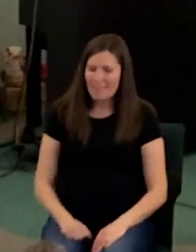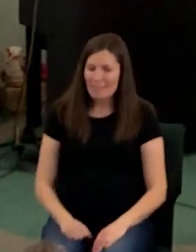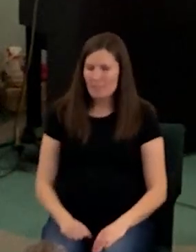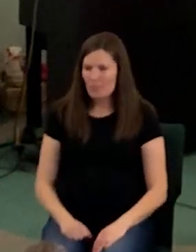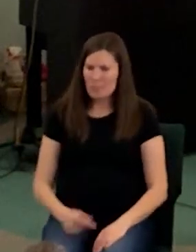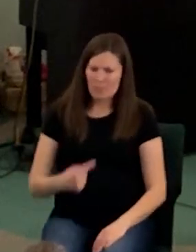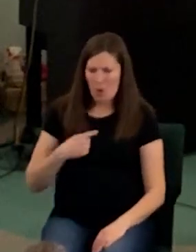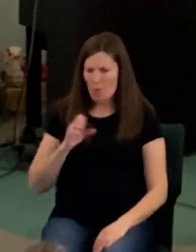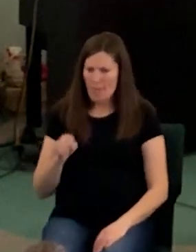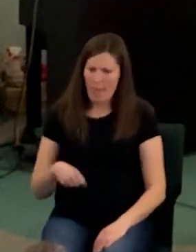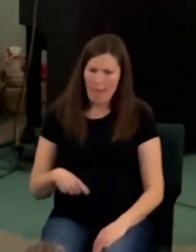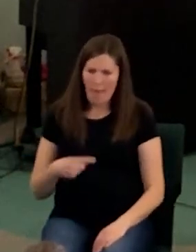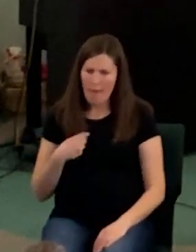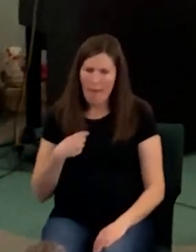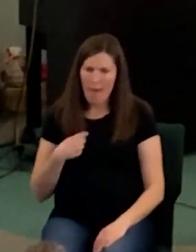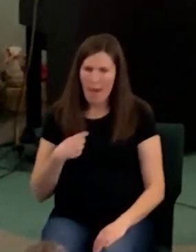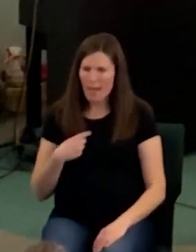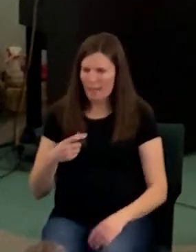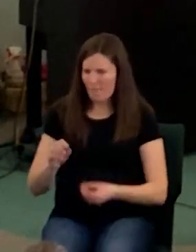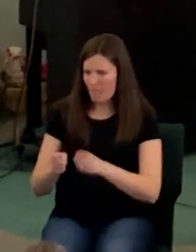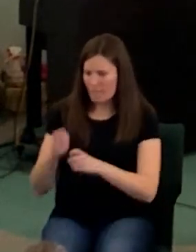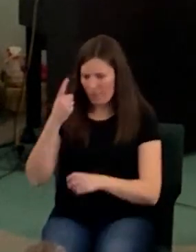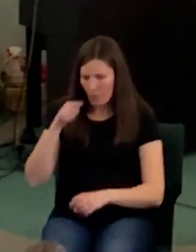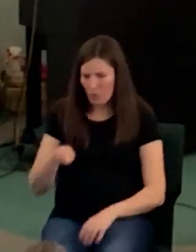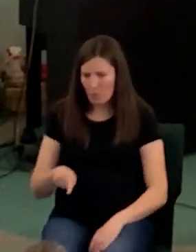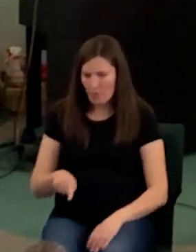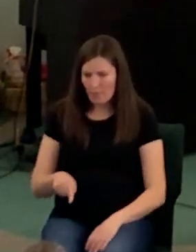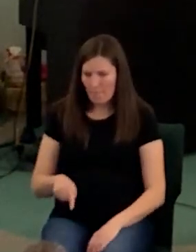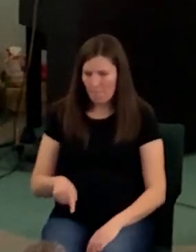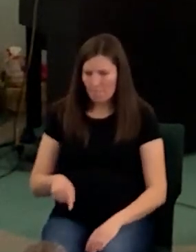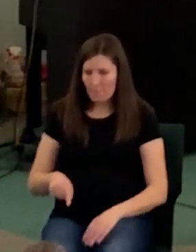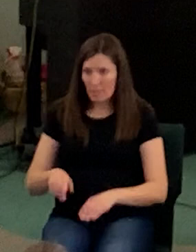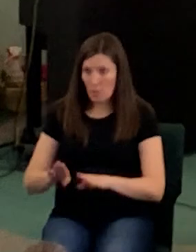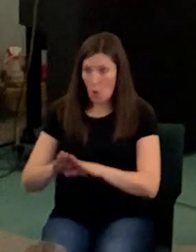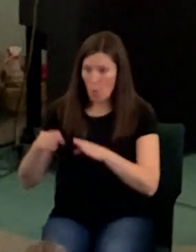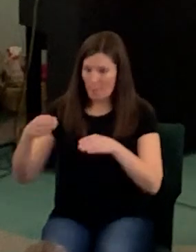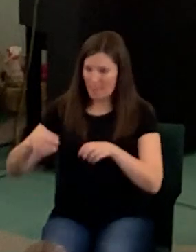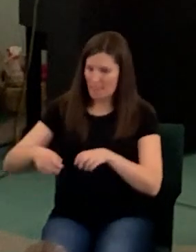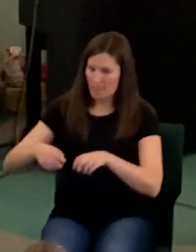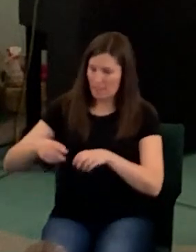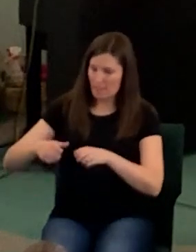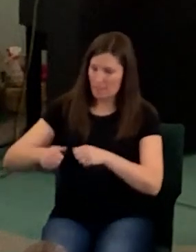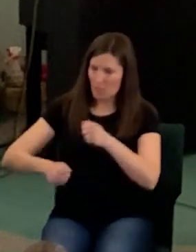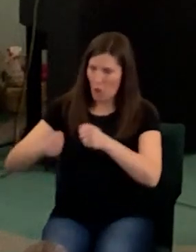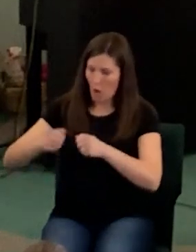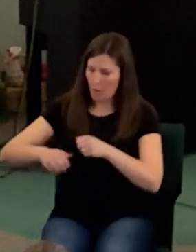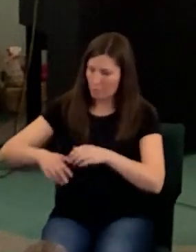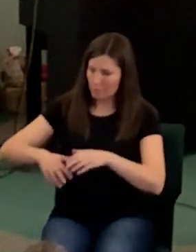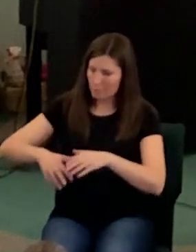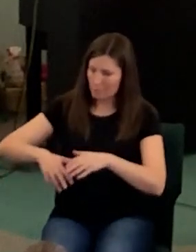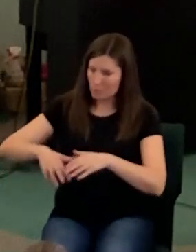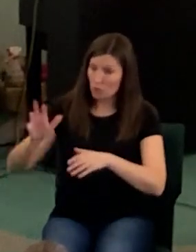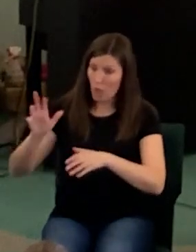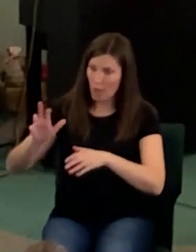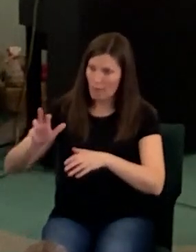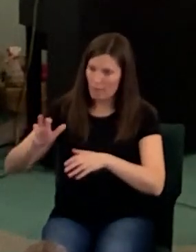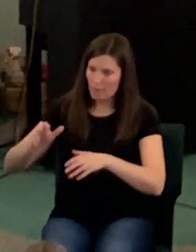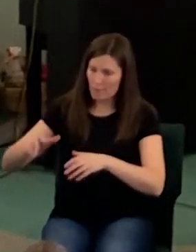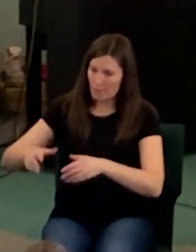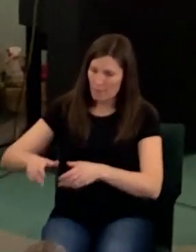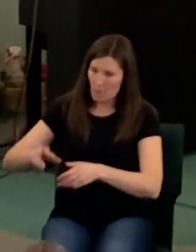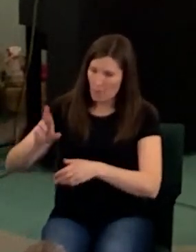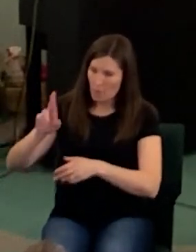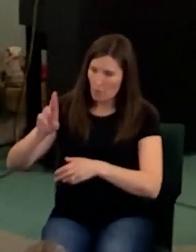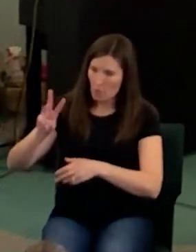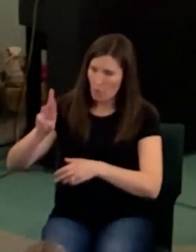So he says, "Oh, yeah, I got something to fix that." And he goes, he pops his trunk, and he gets the biggest pipe wrench I'd ever seen in my life. He